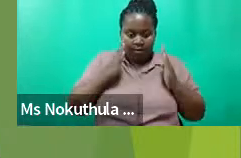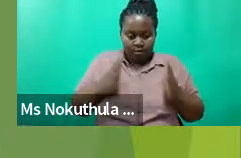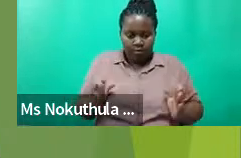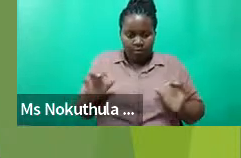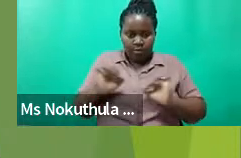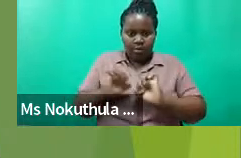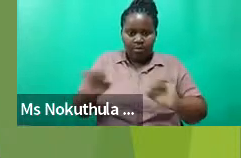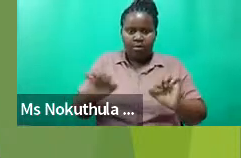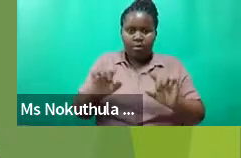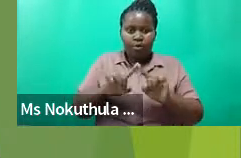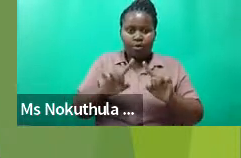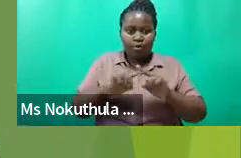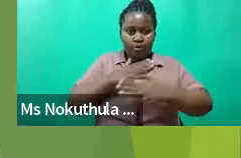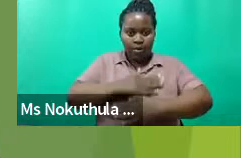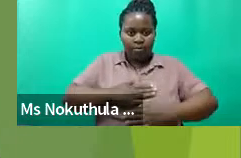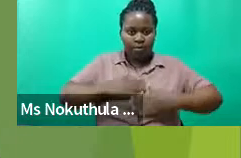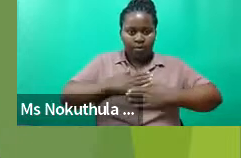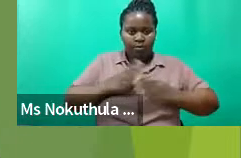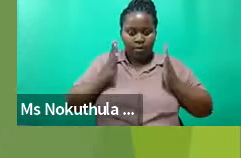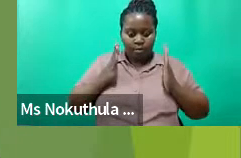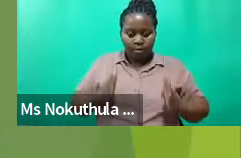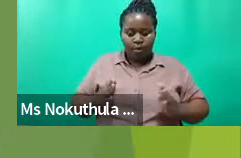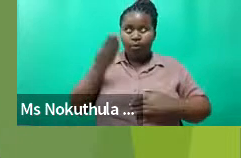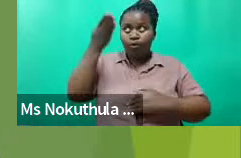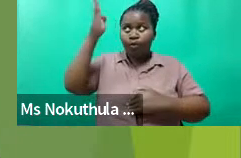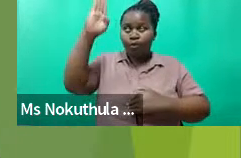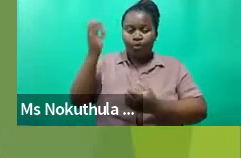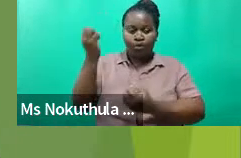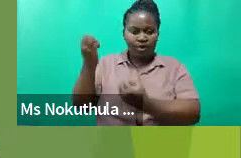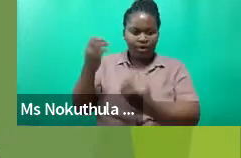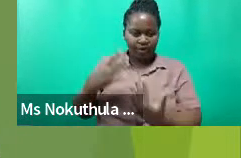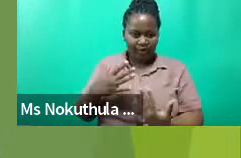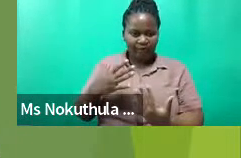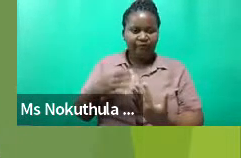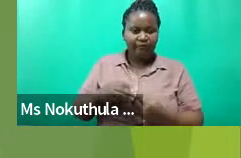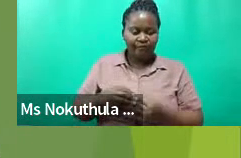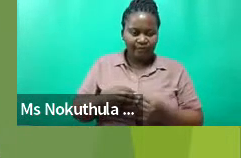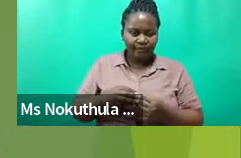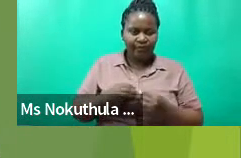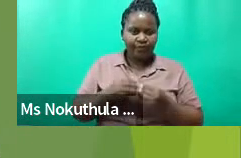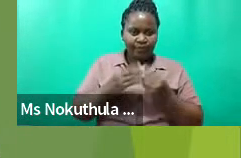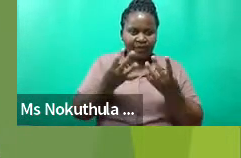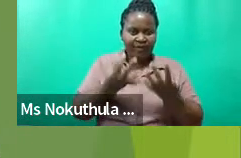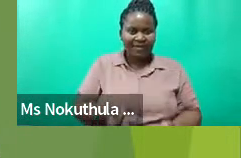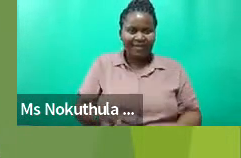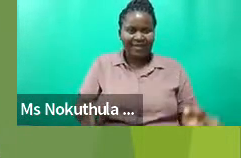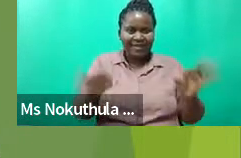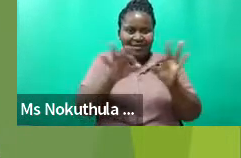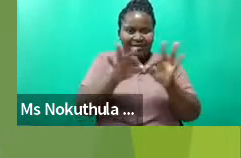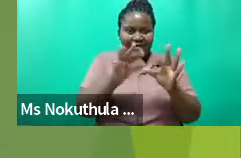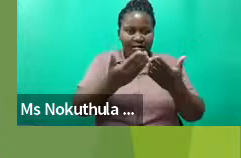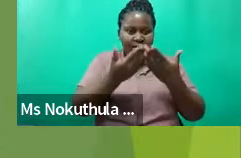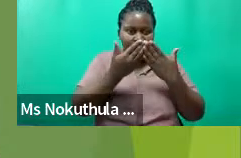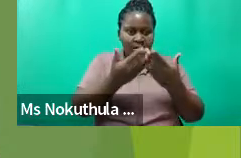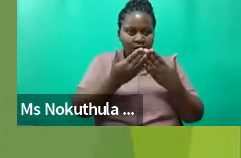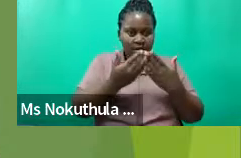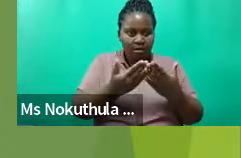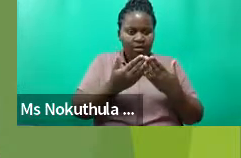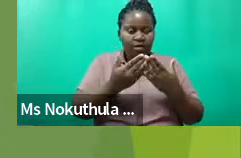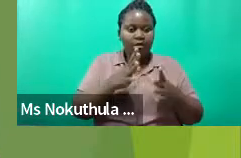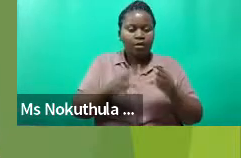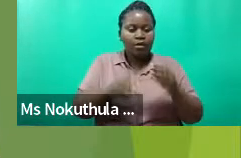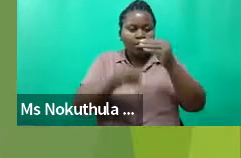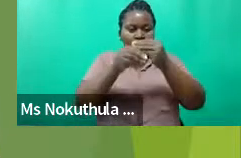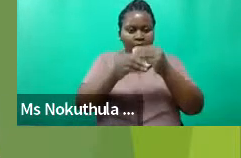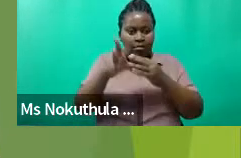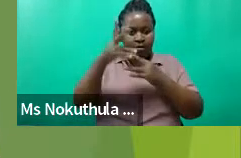body that the God has given to them. So the value of the study was to contribute to the knowledge and insight on